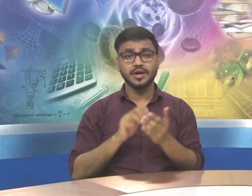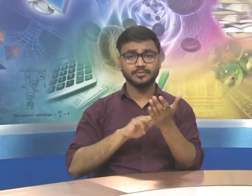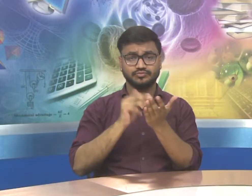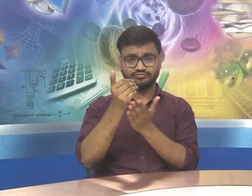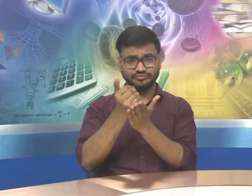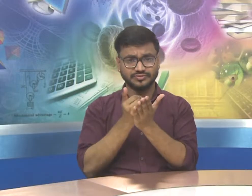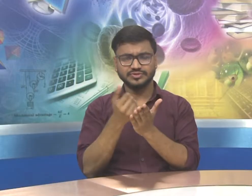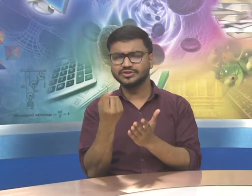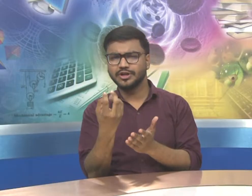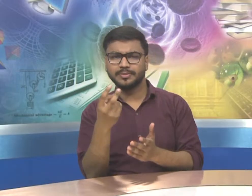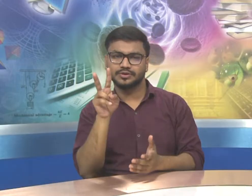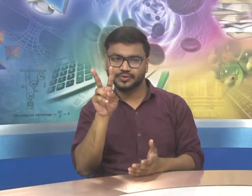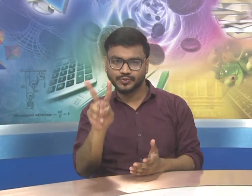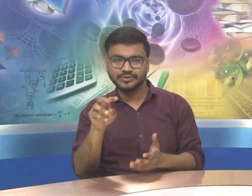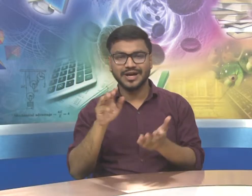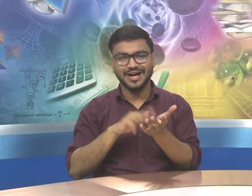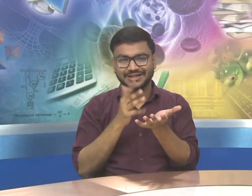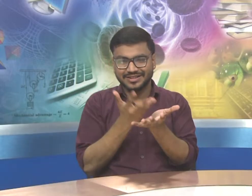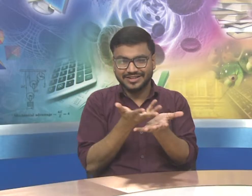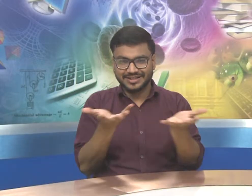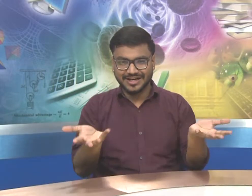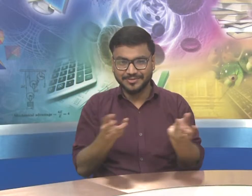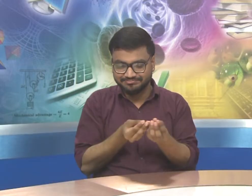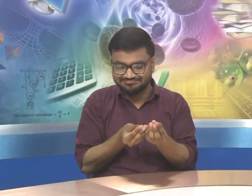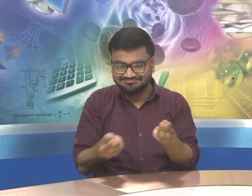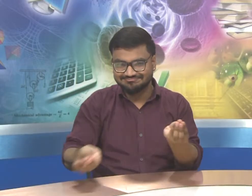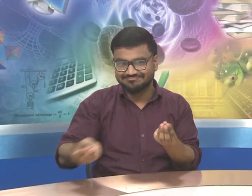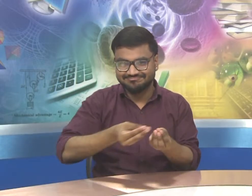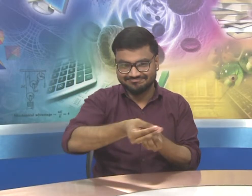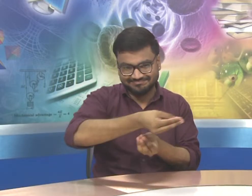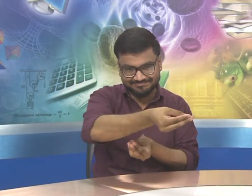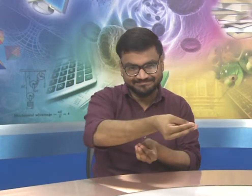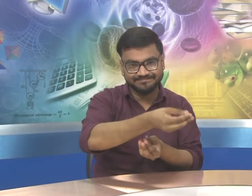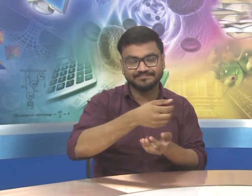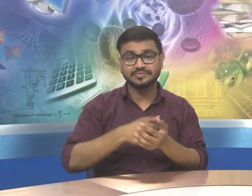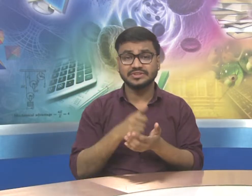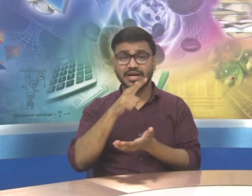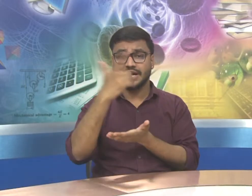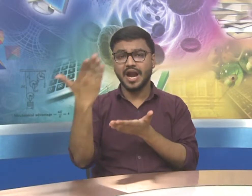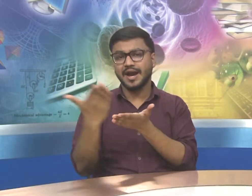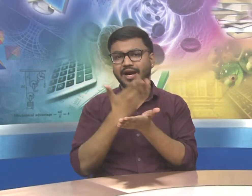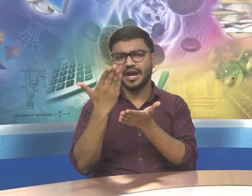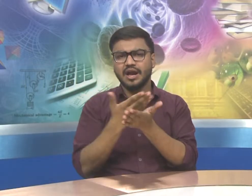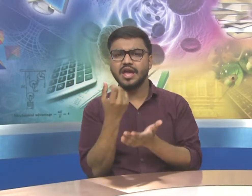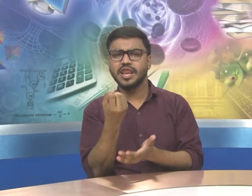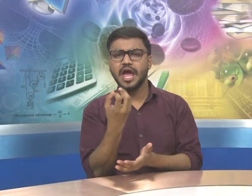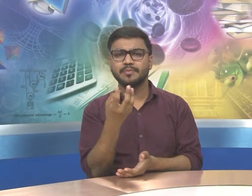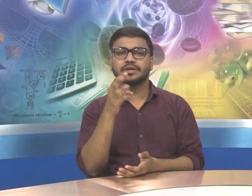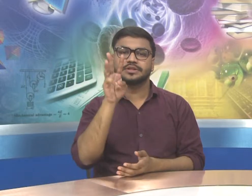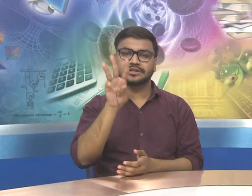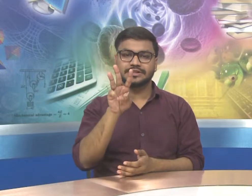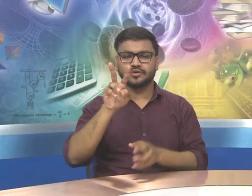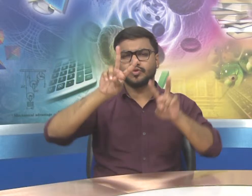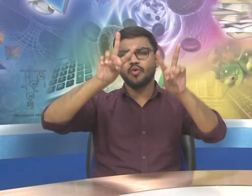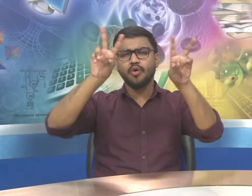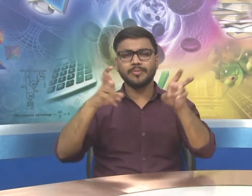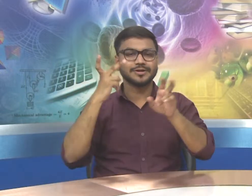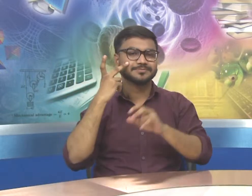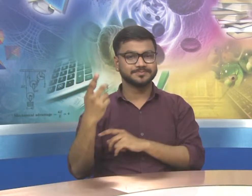Book number 212, Module number 2, Matter in our Surroundings.